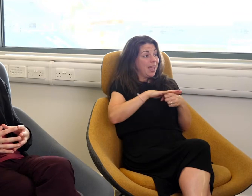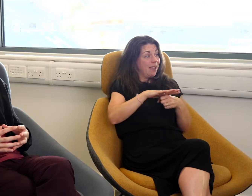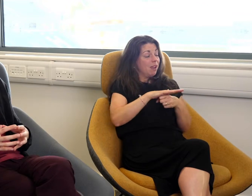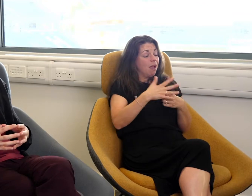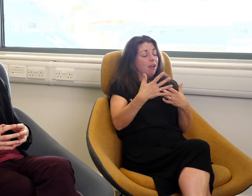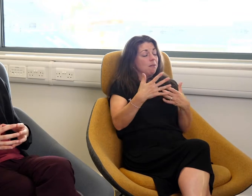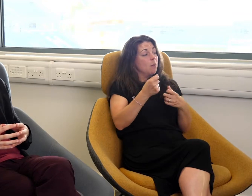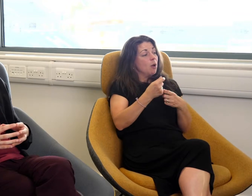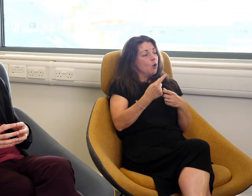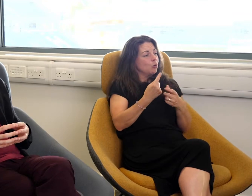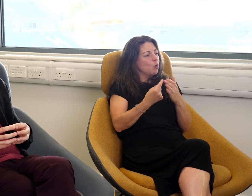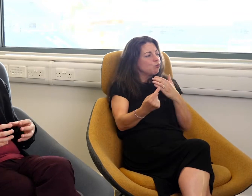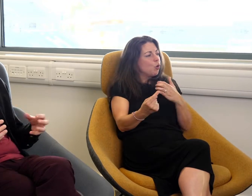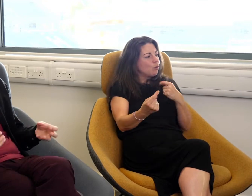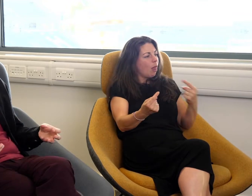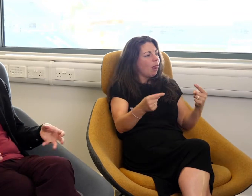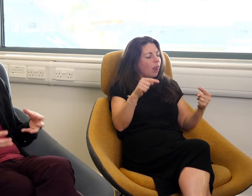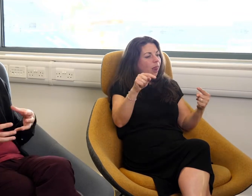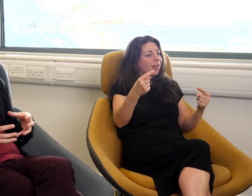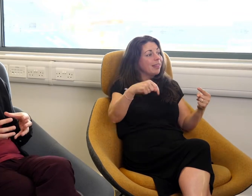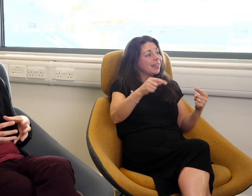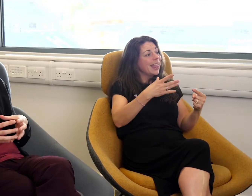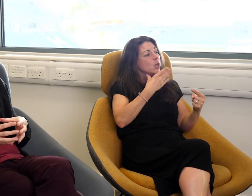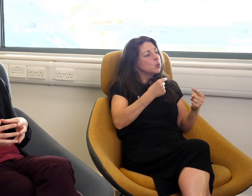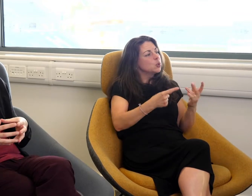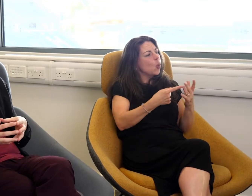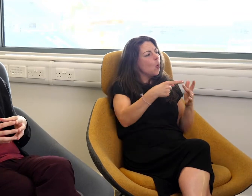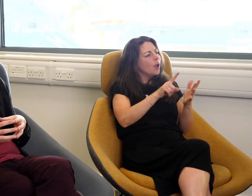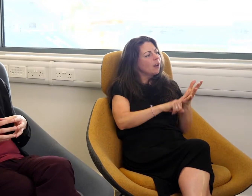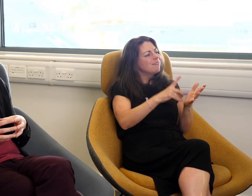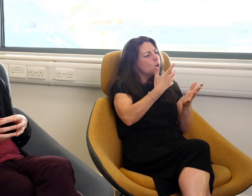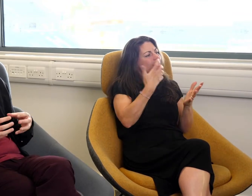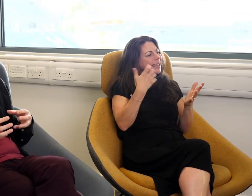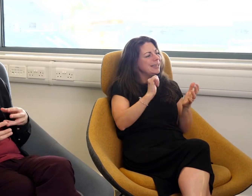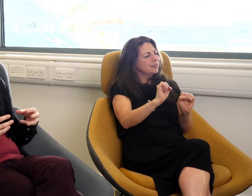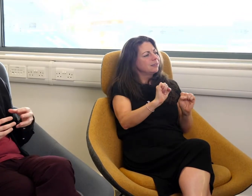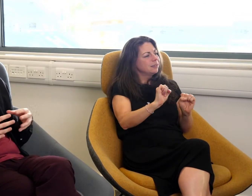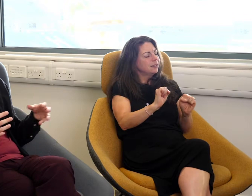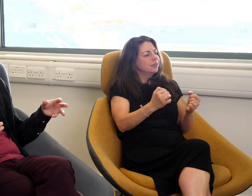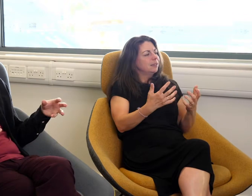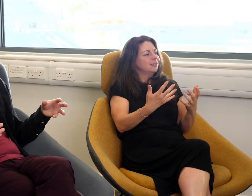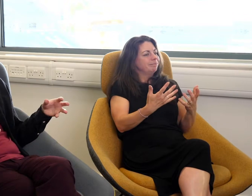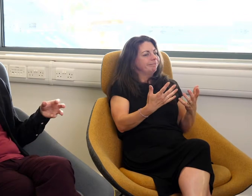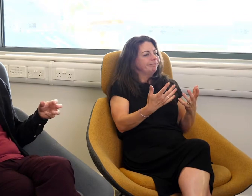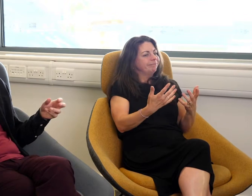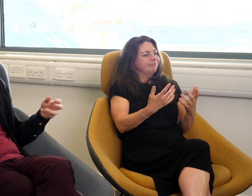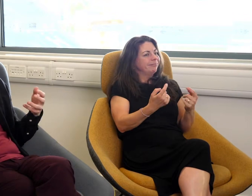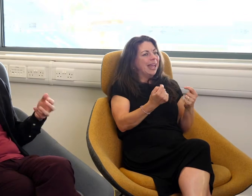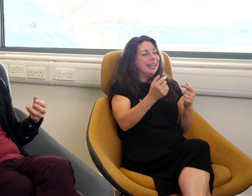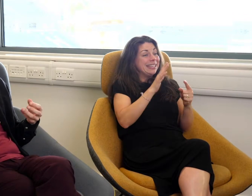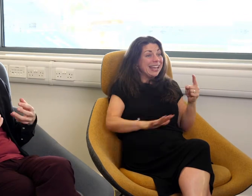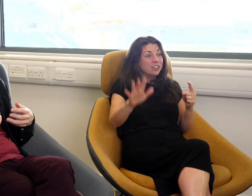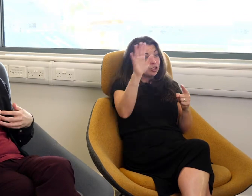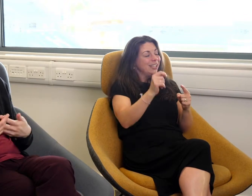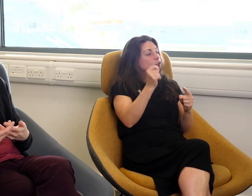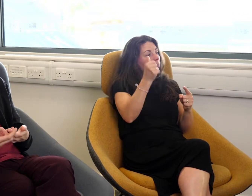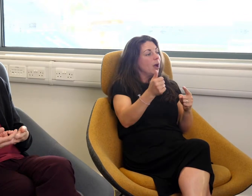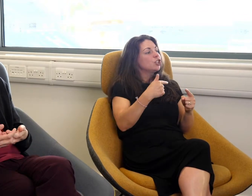areas, who use heating oil to heat their homes. There's not that many nationally when you look at it, but sort of obviously for each one of those people